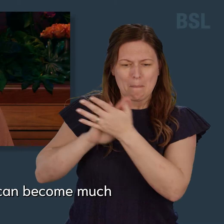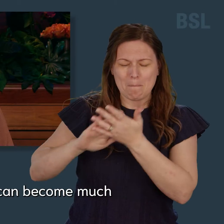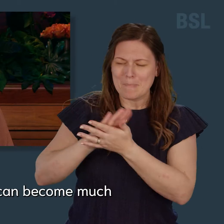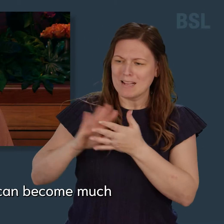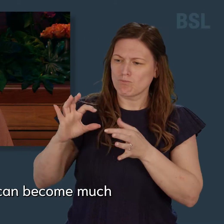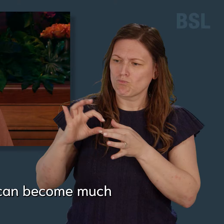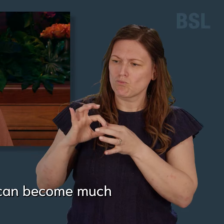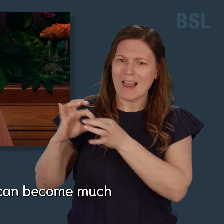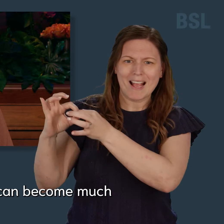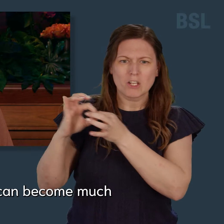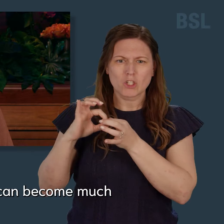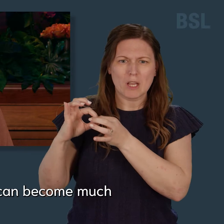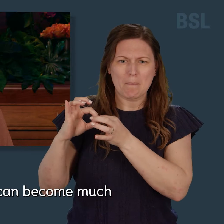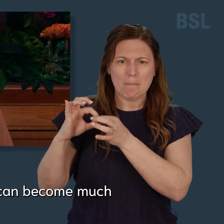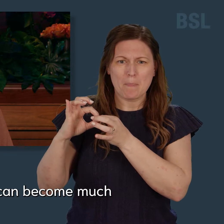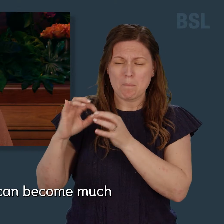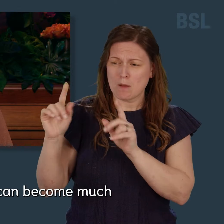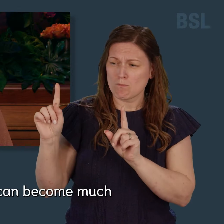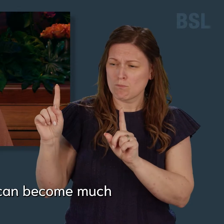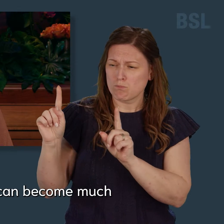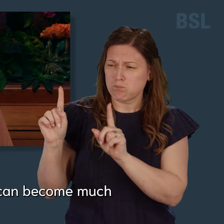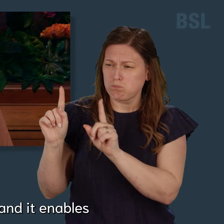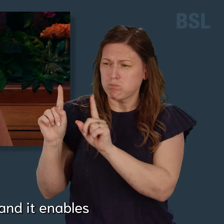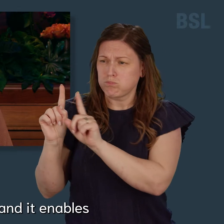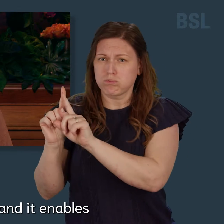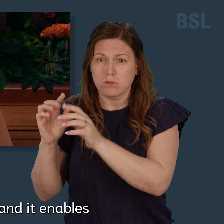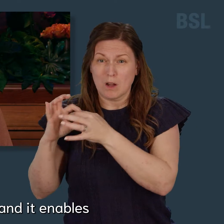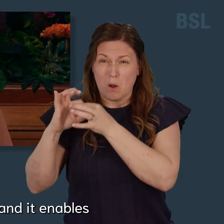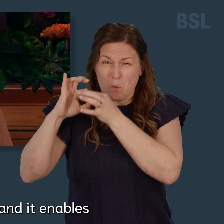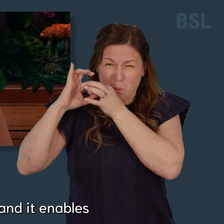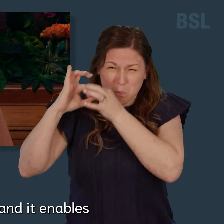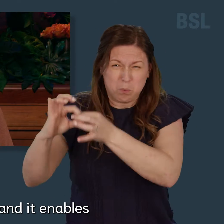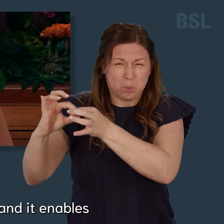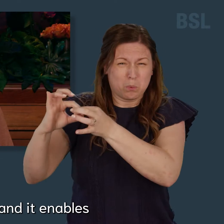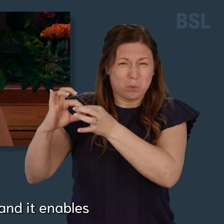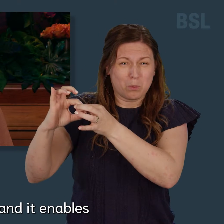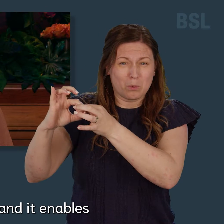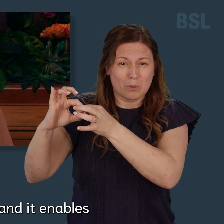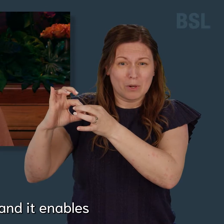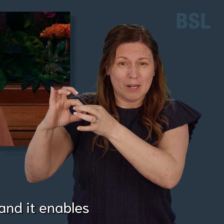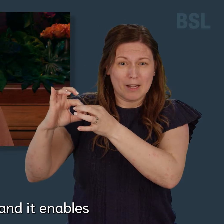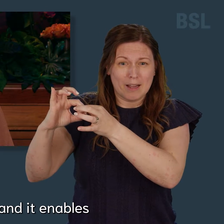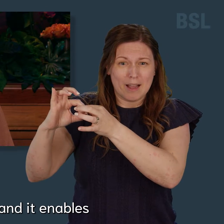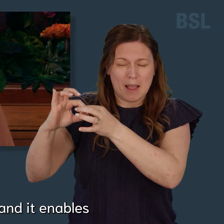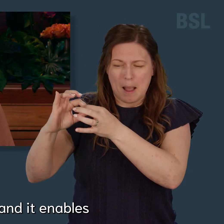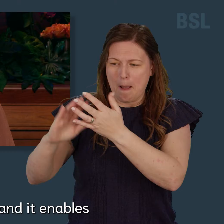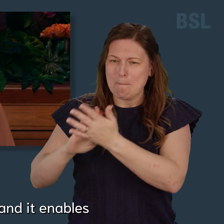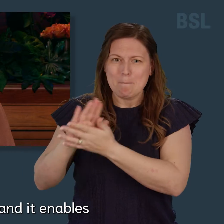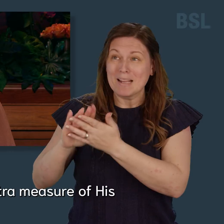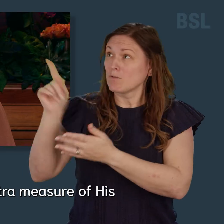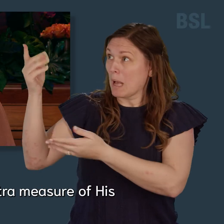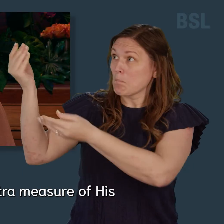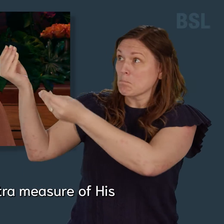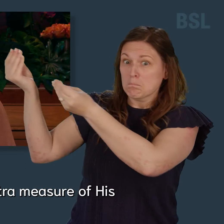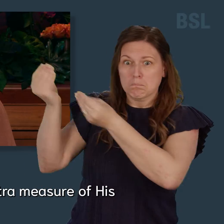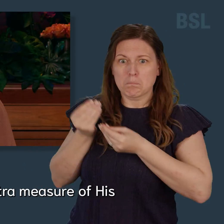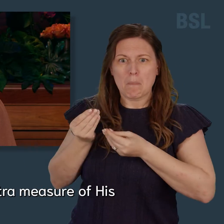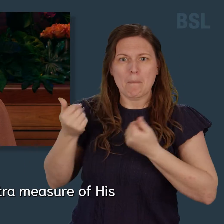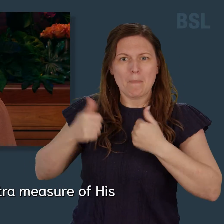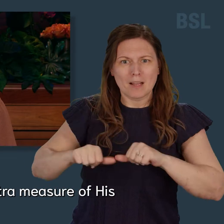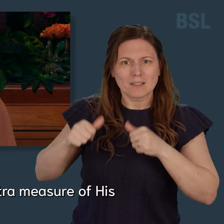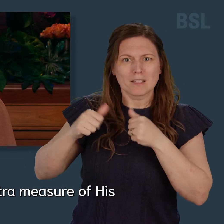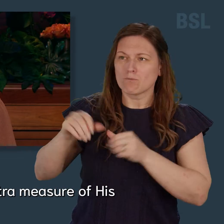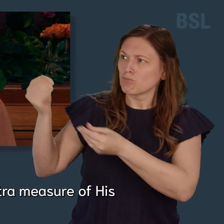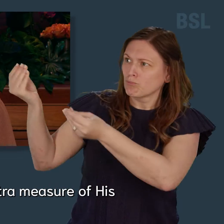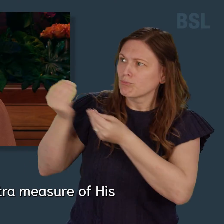our relationship with Him can become much closer than it was before our covenant, and it enables Him to bless us